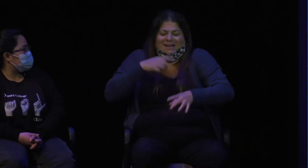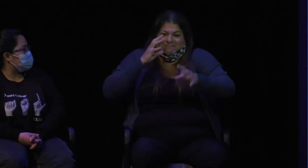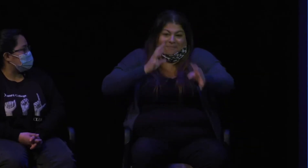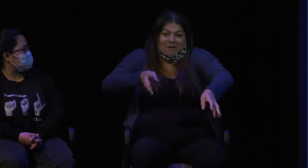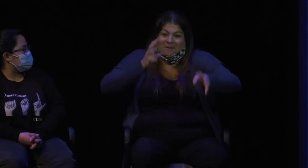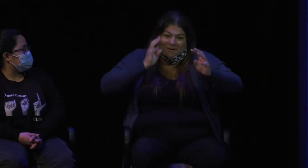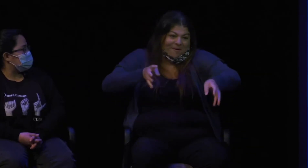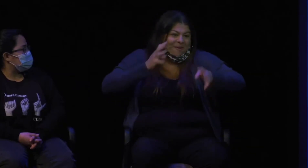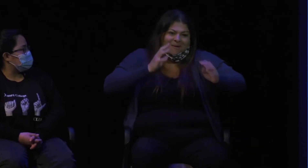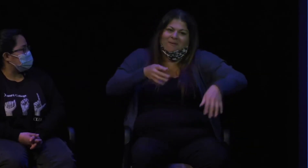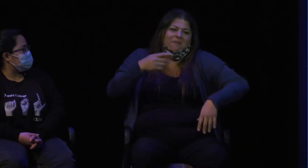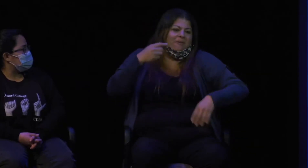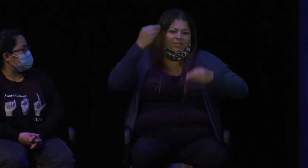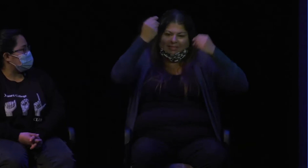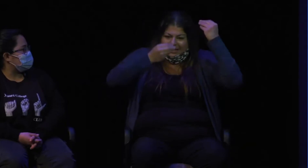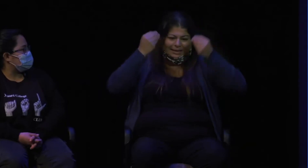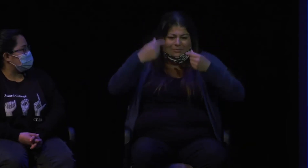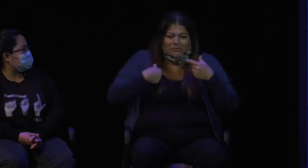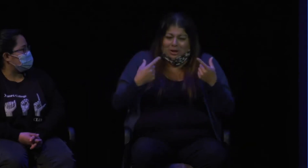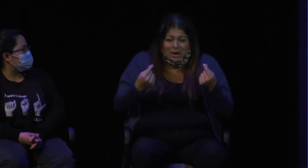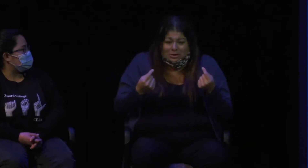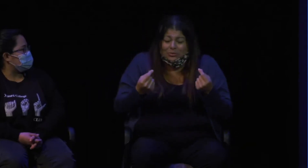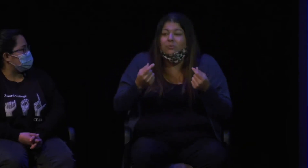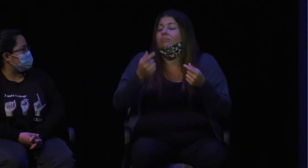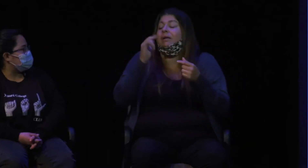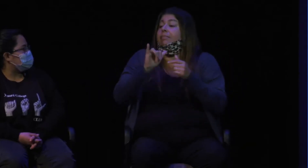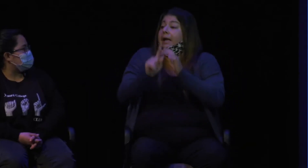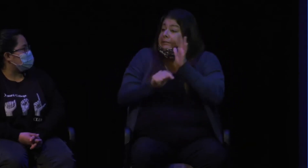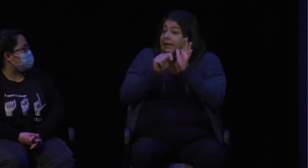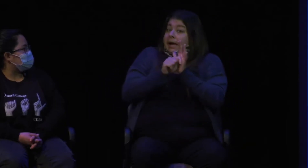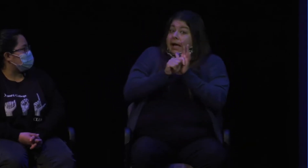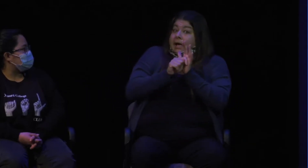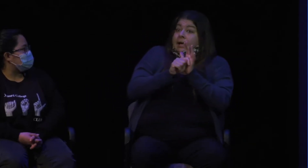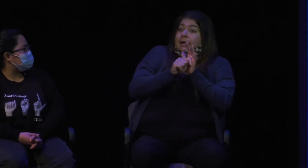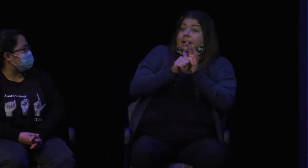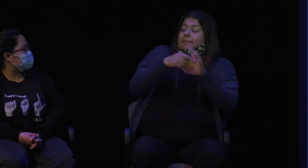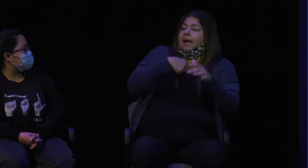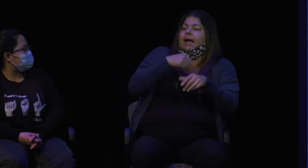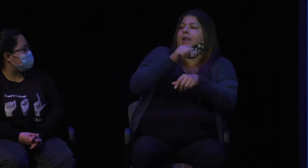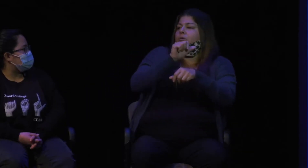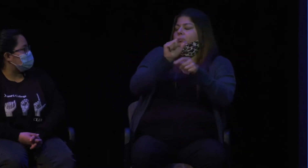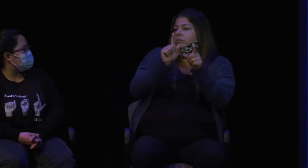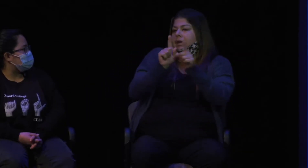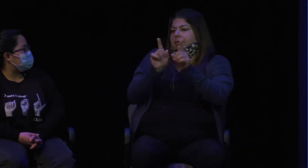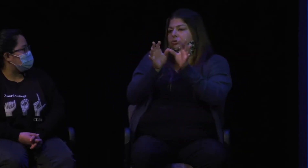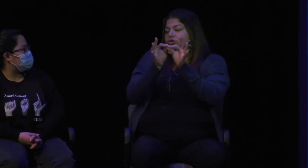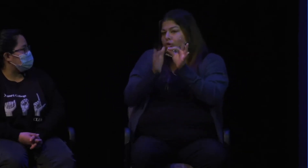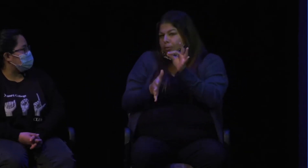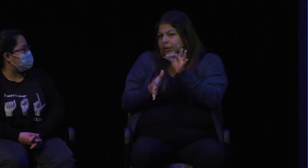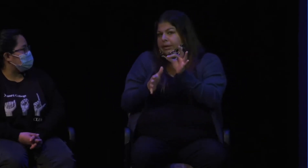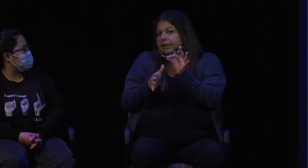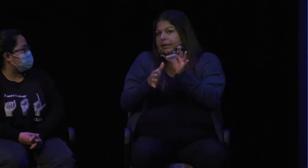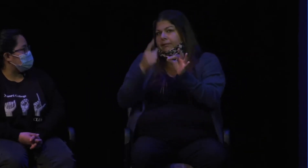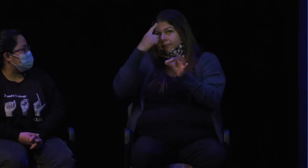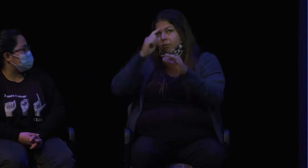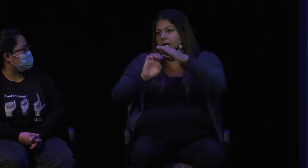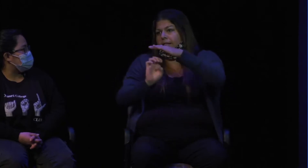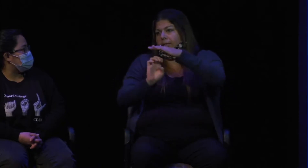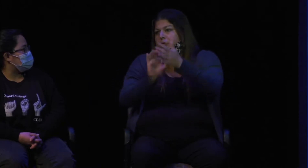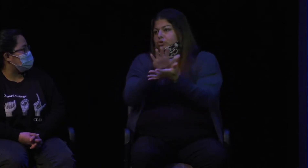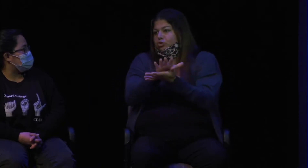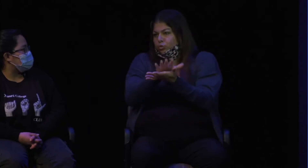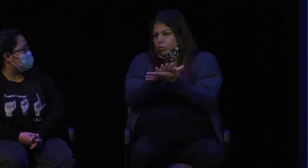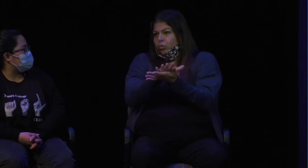like 15 or 20 minutes so I could just bawl my eyes out in there and think about it. And at the